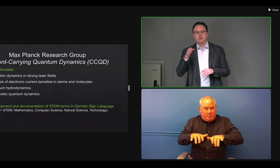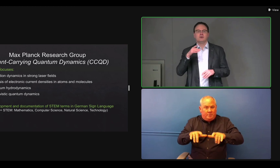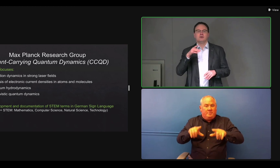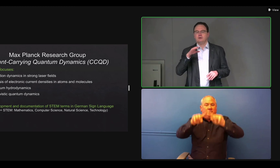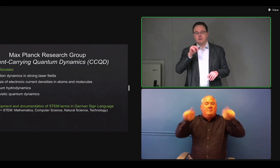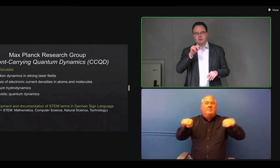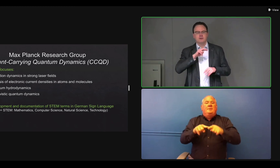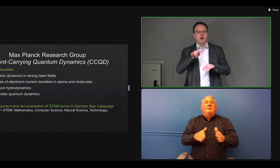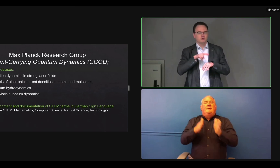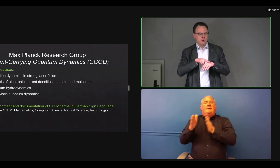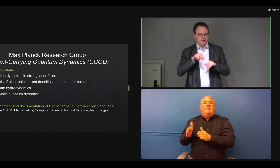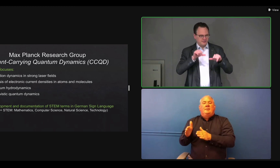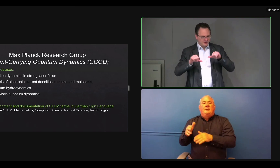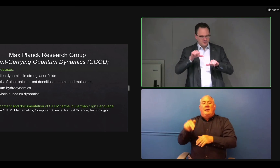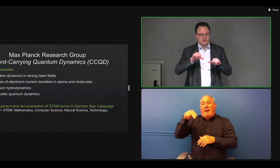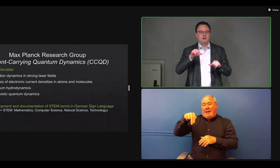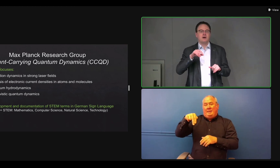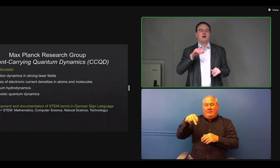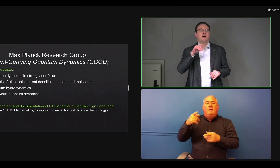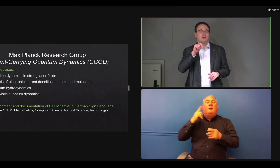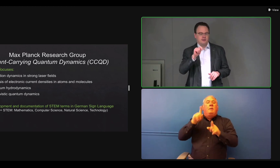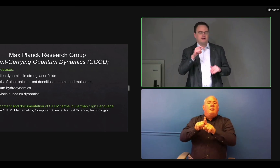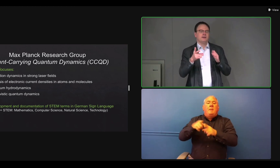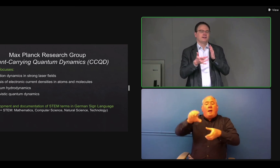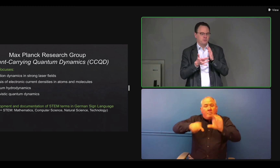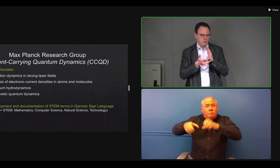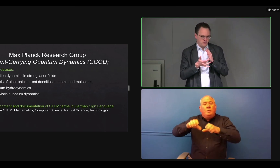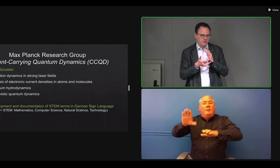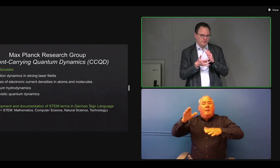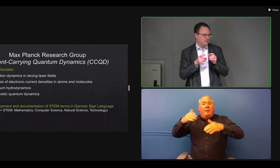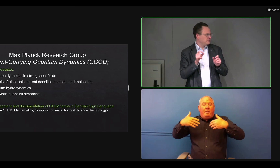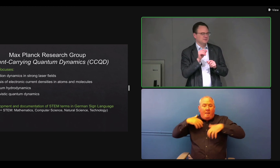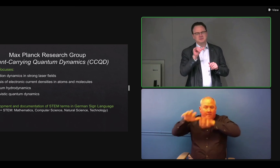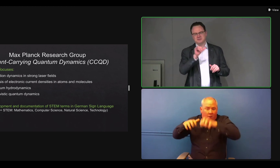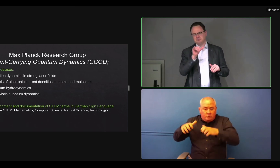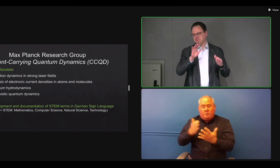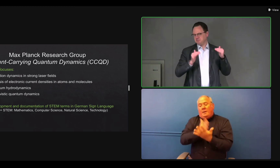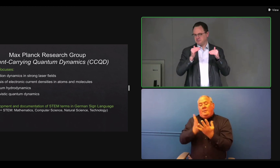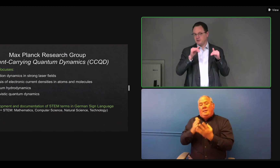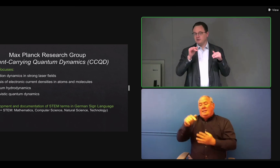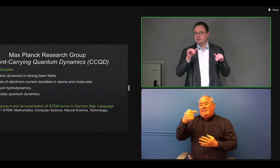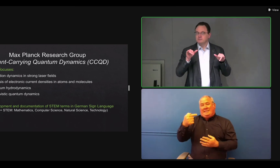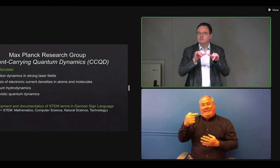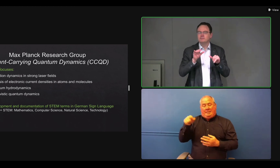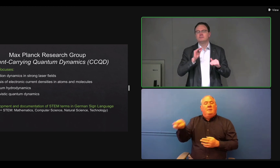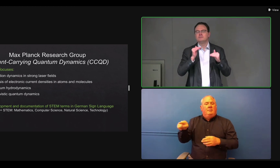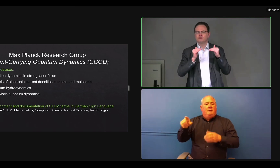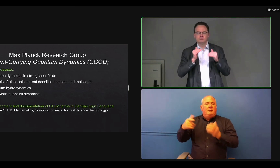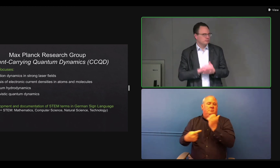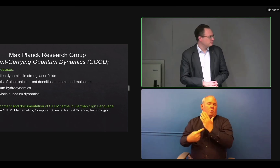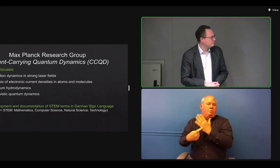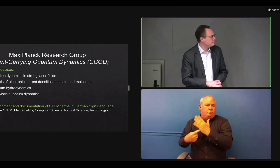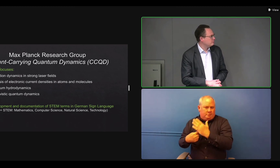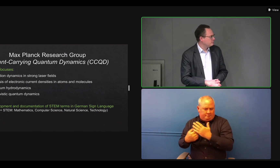that's mathematics, computer technology, N is for the natural sciences, and then T is